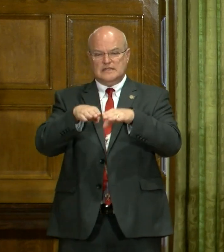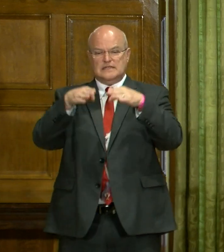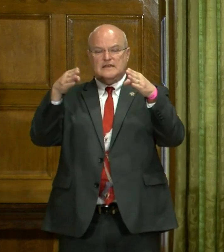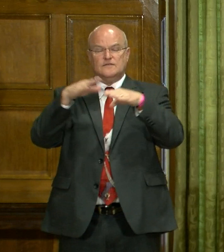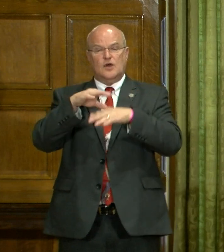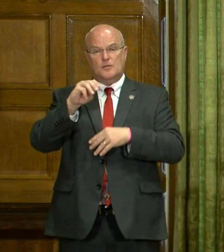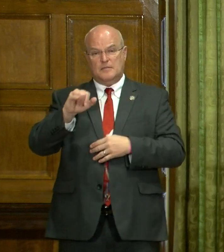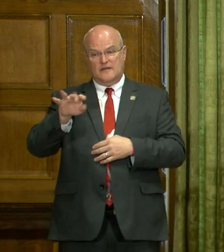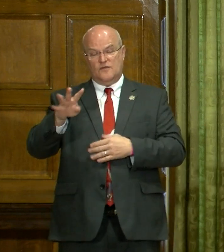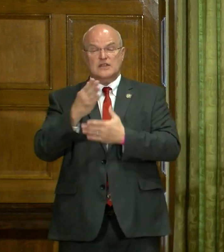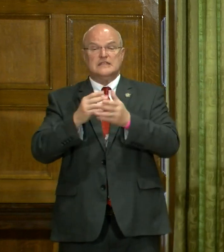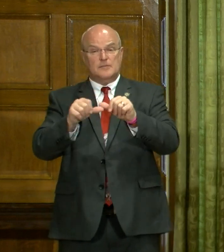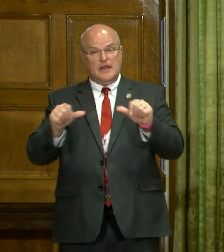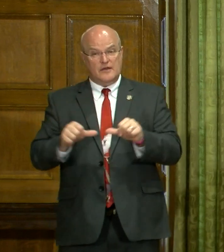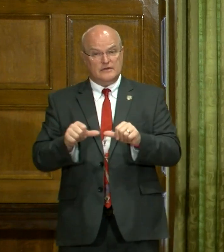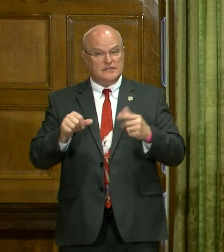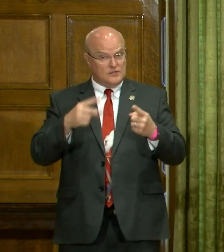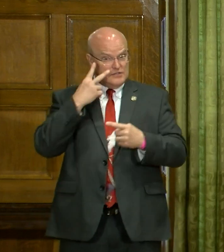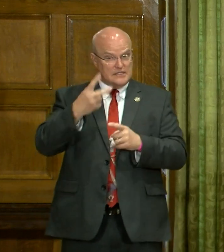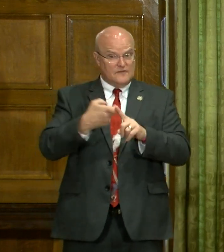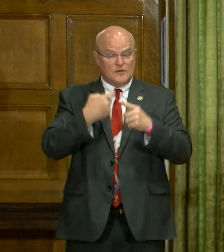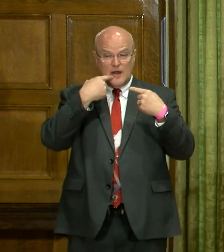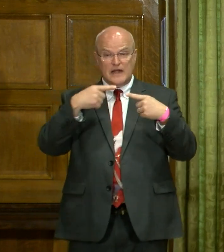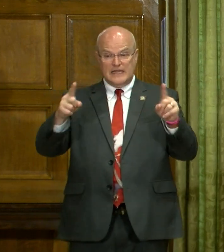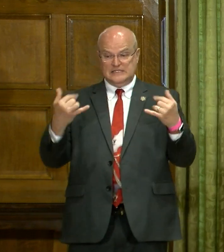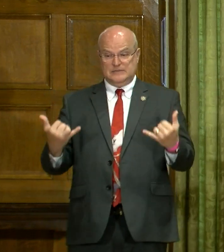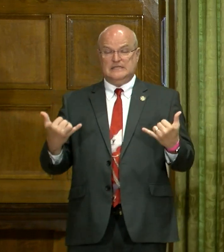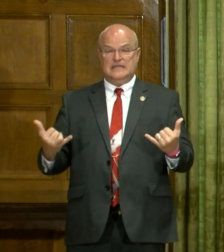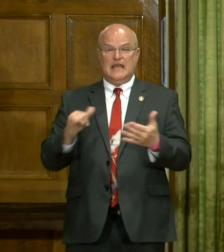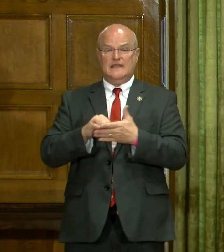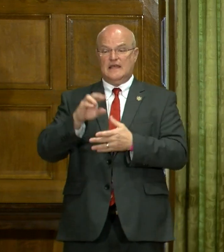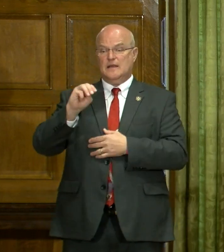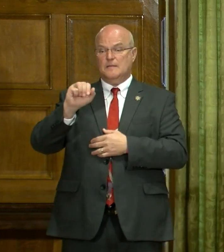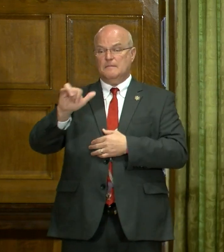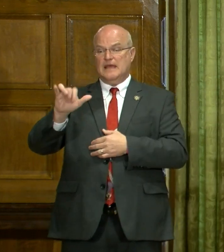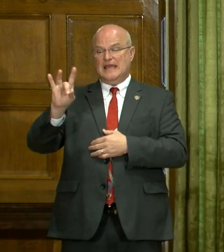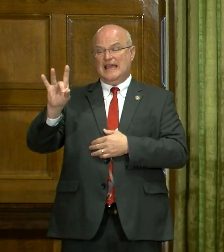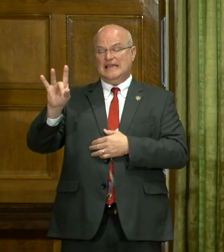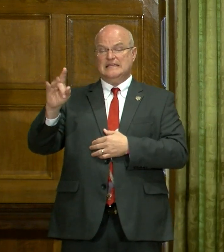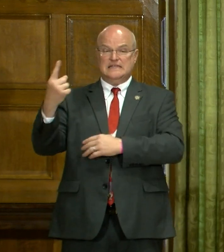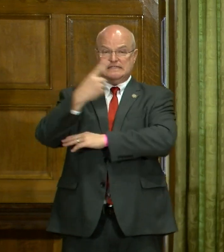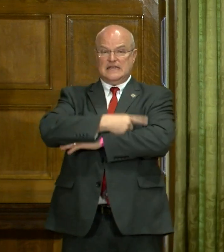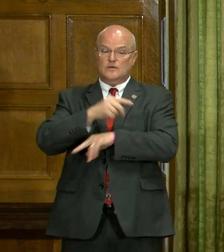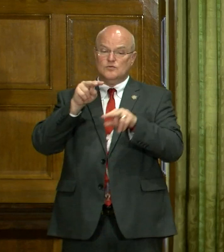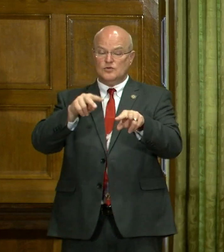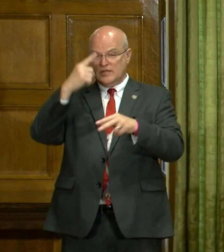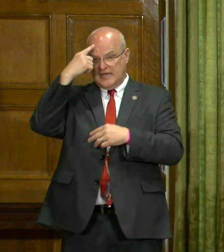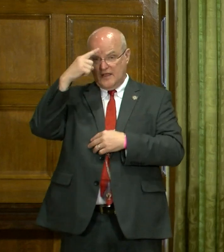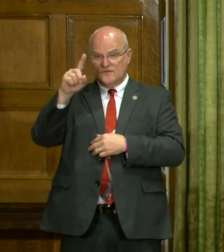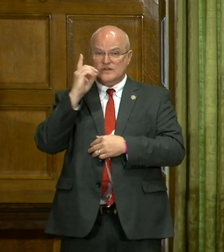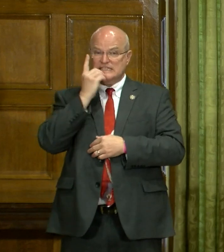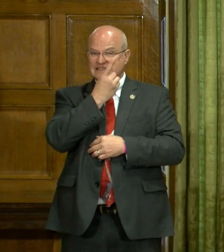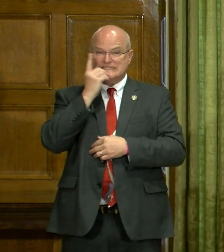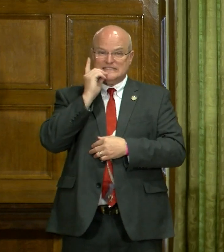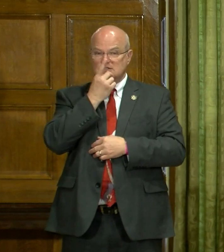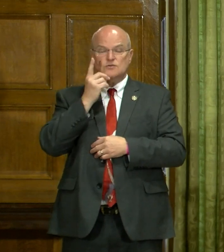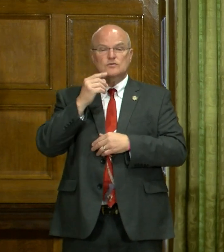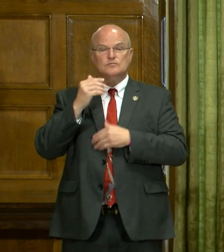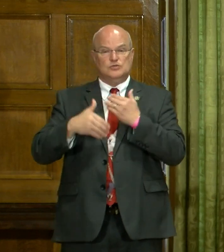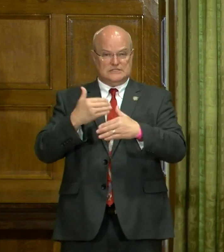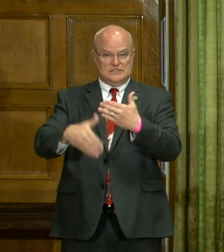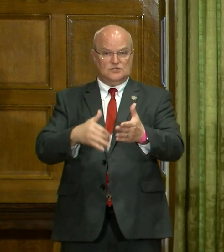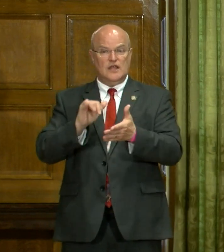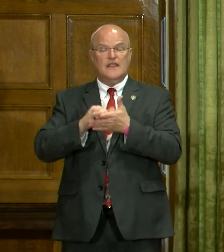in some areas. As you can see from our announcement today that May 18th is a day we're looking at for dental